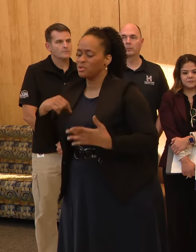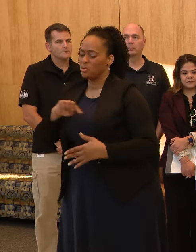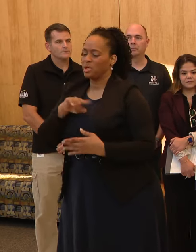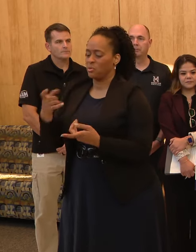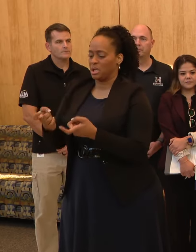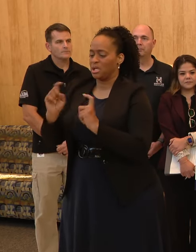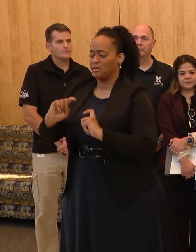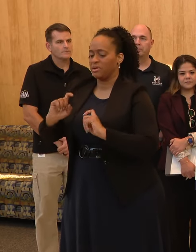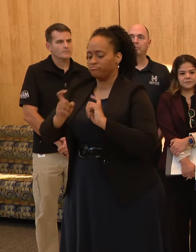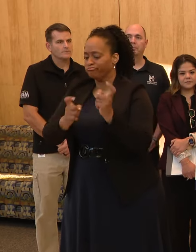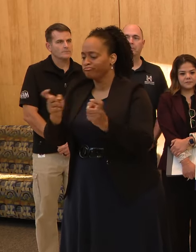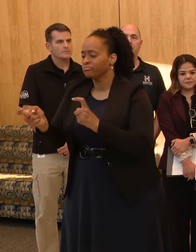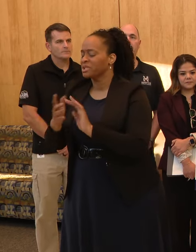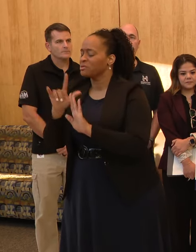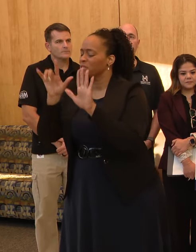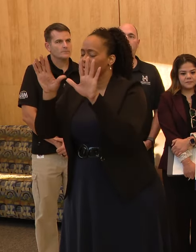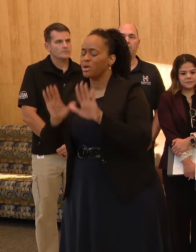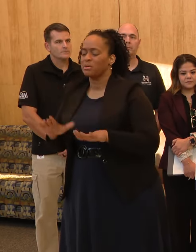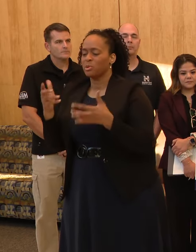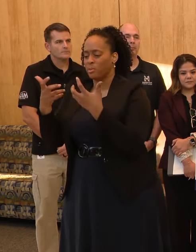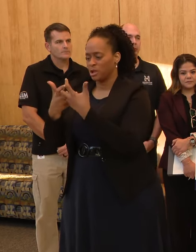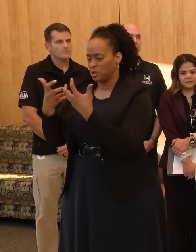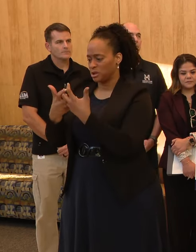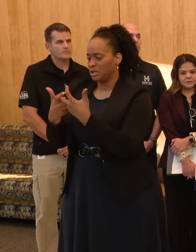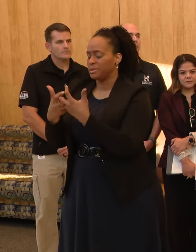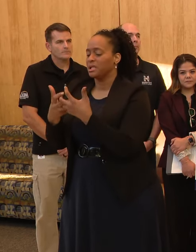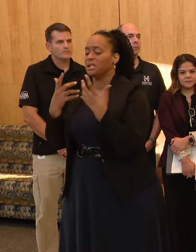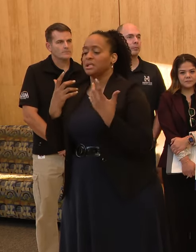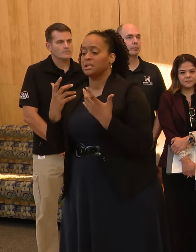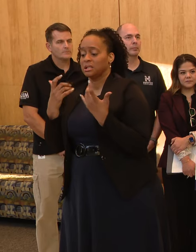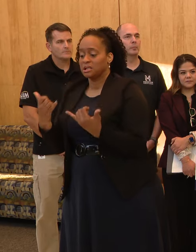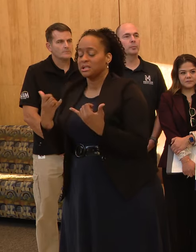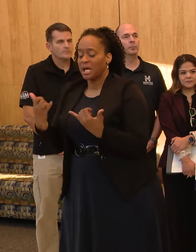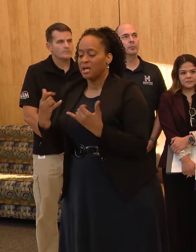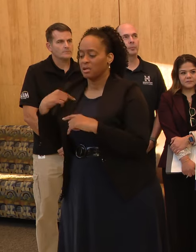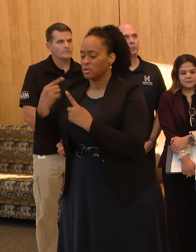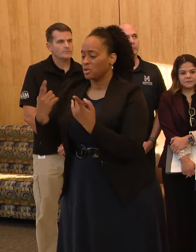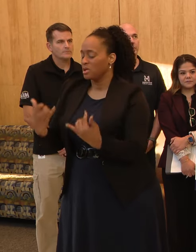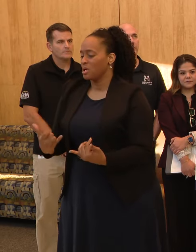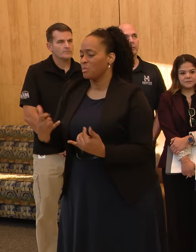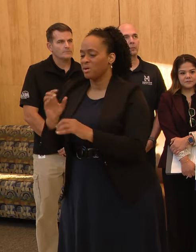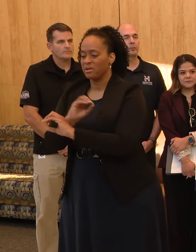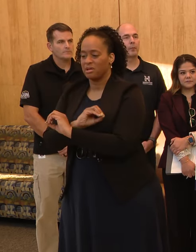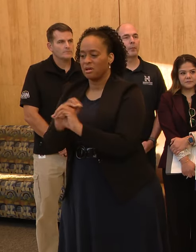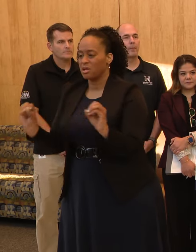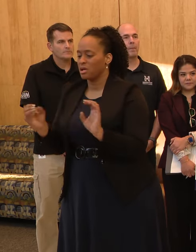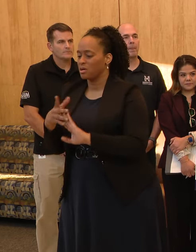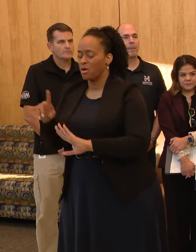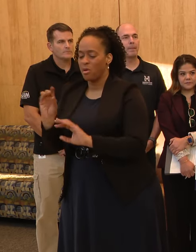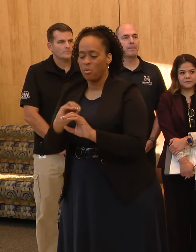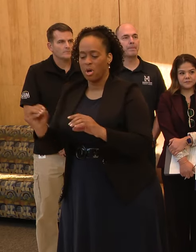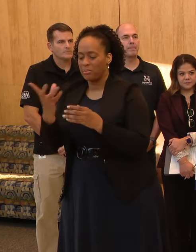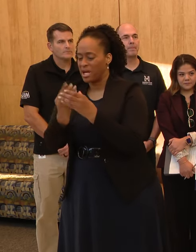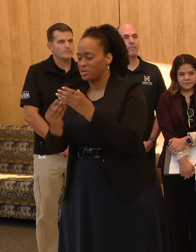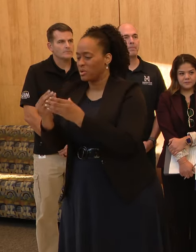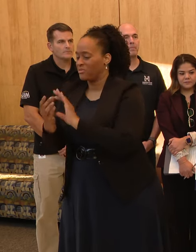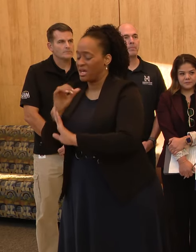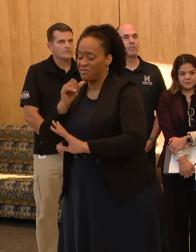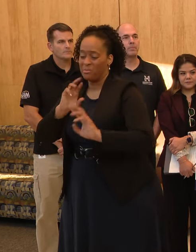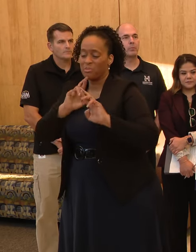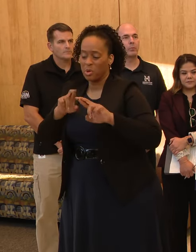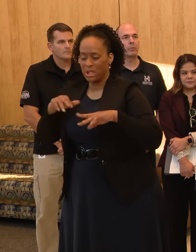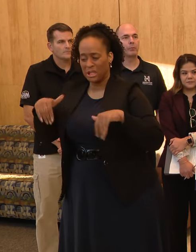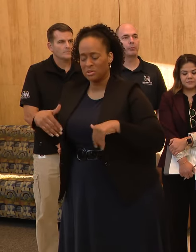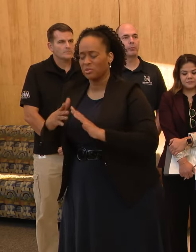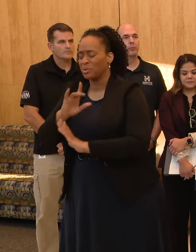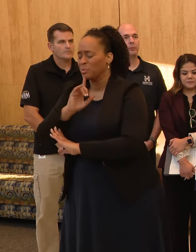And it was just an incredible partnership. To date, to right now, we have not had a loss of life that we've been reported yet.